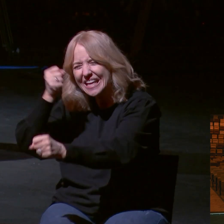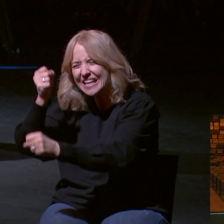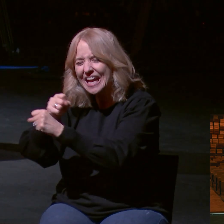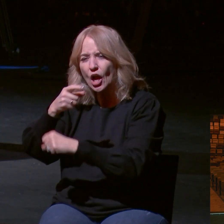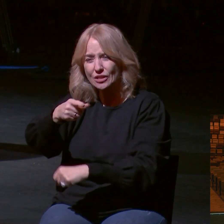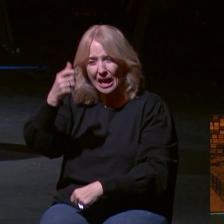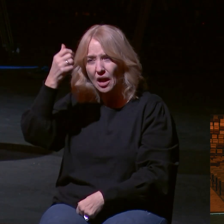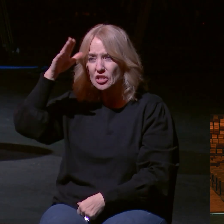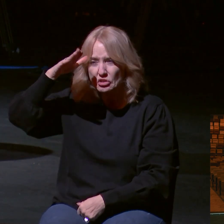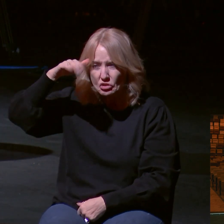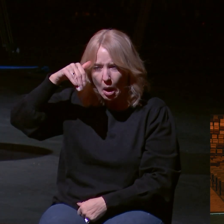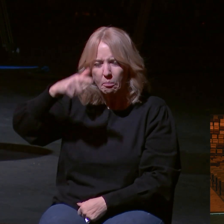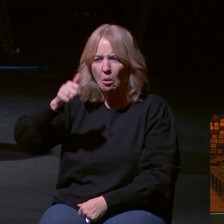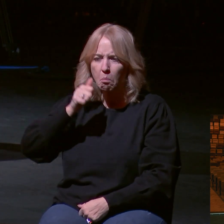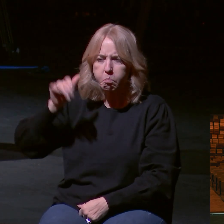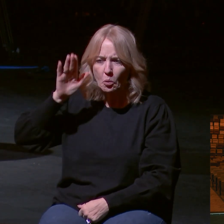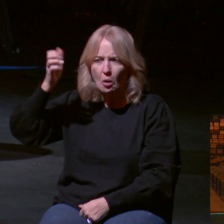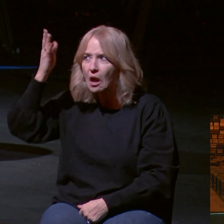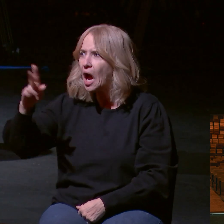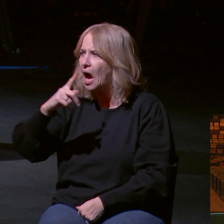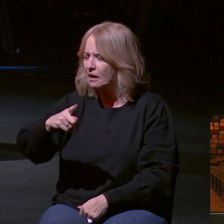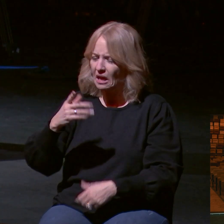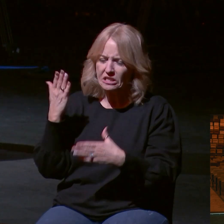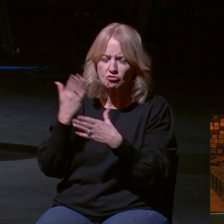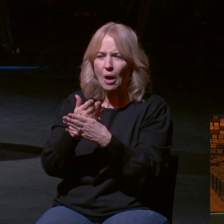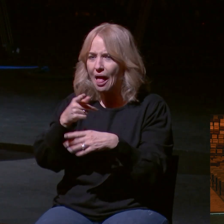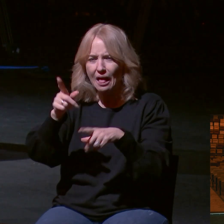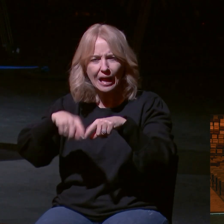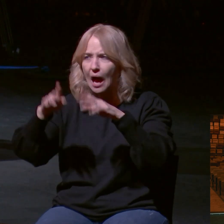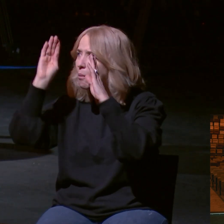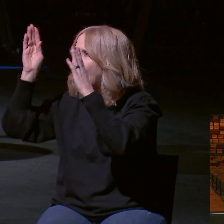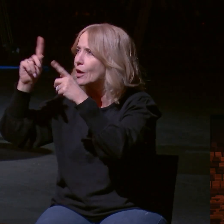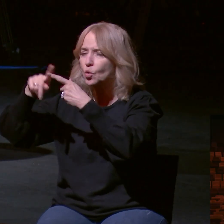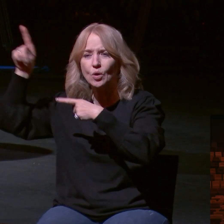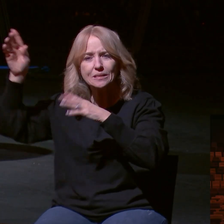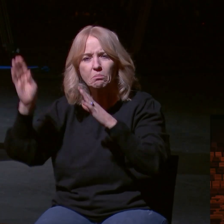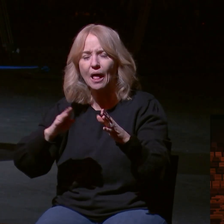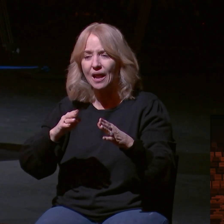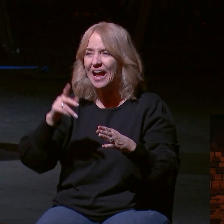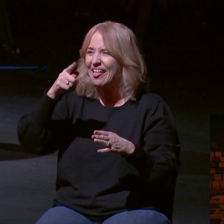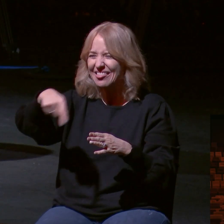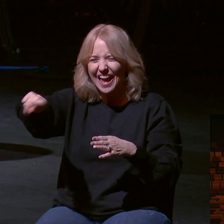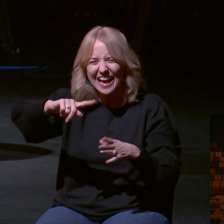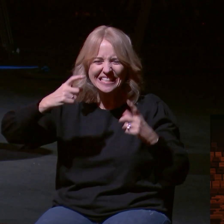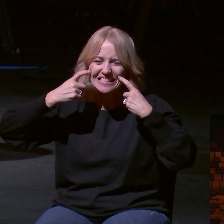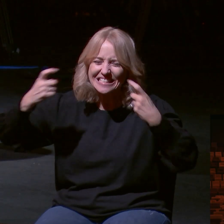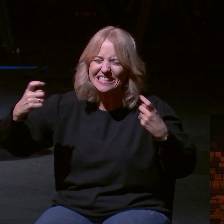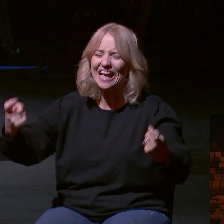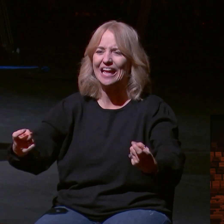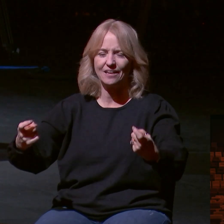after distraction. It's after the Israelites' sin that led to separation from God. You see, the history of Israel doesn't